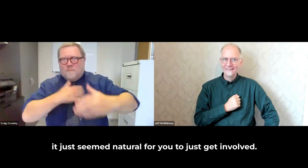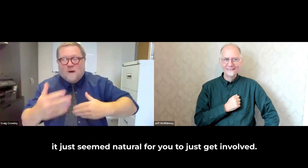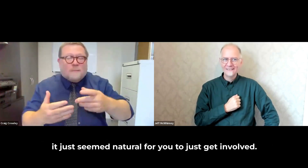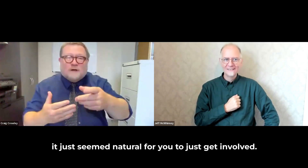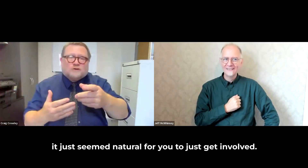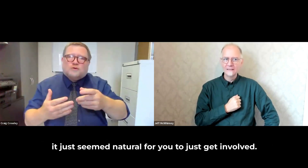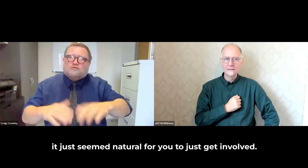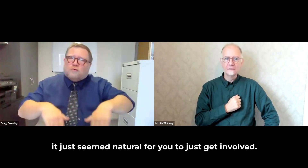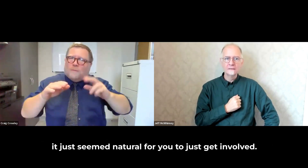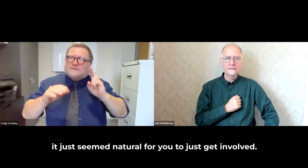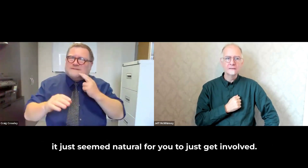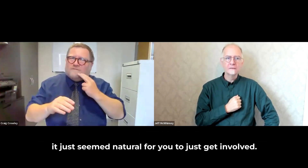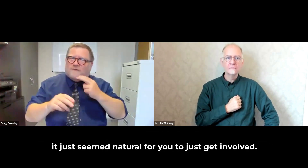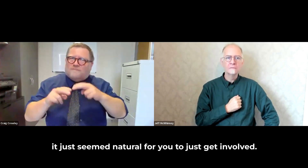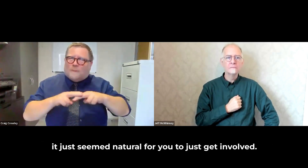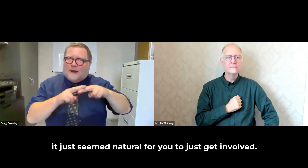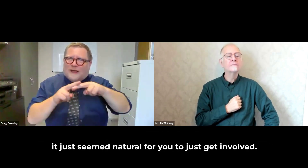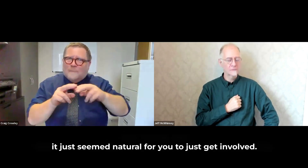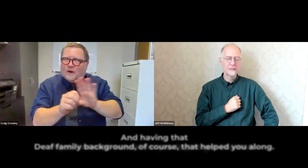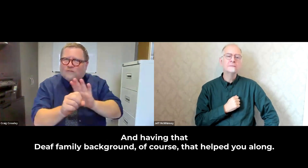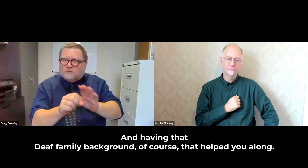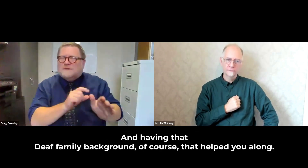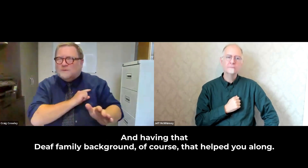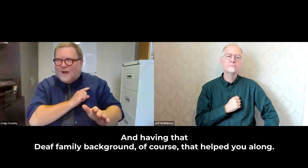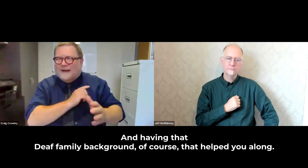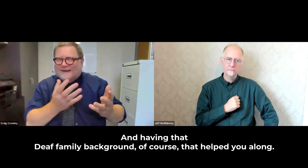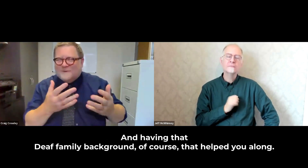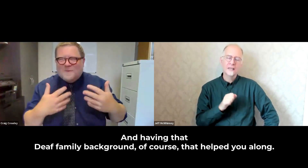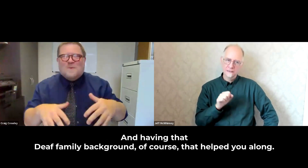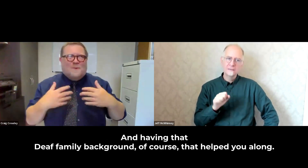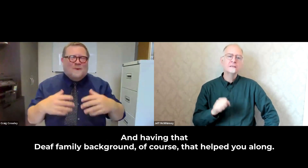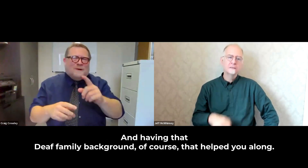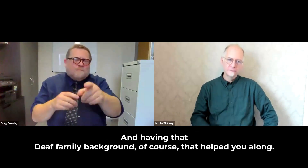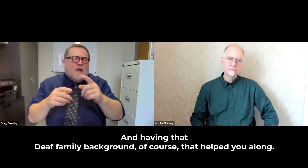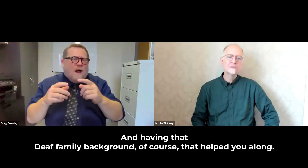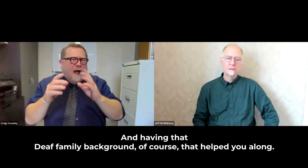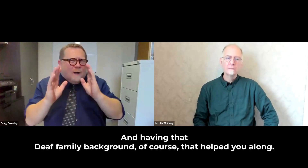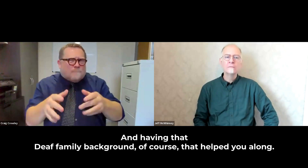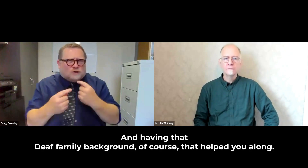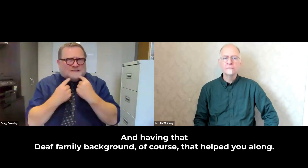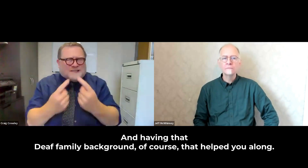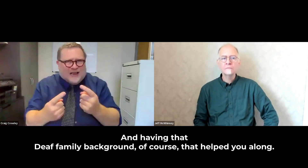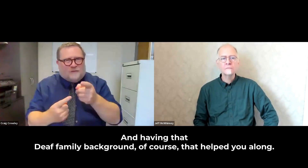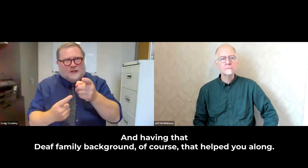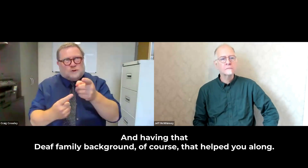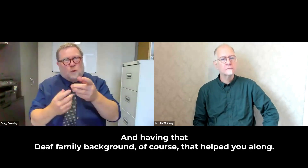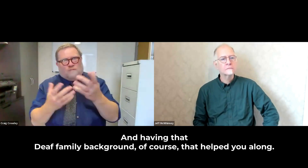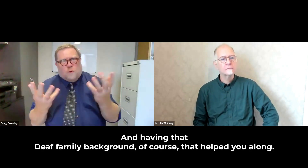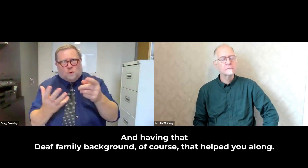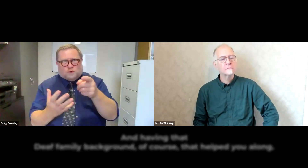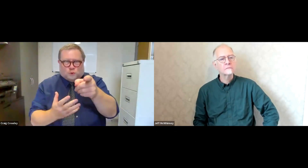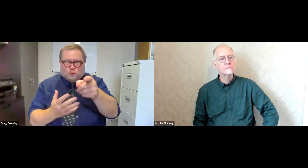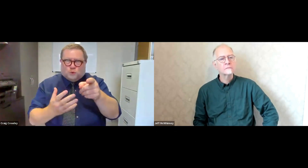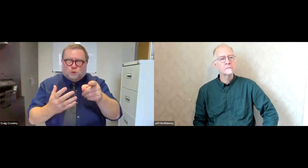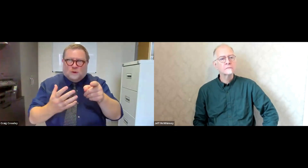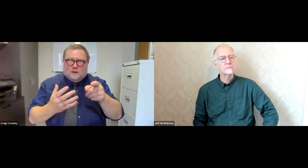seemed natural for you to just get involved. And having that deaf family background, of course, that helped you